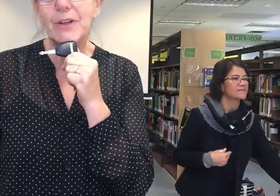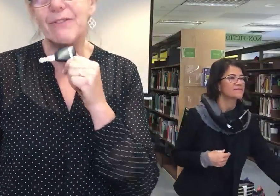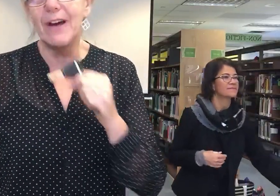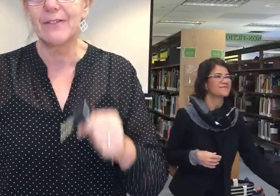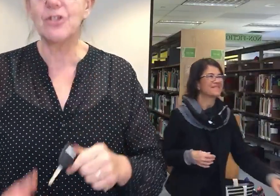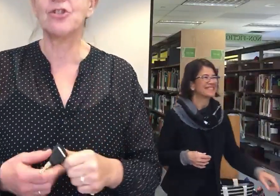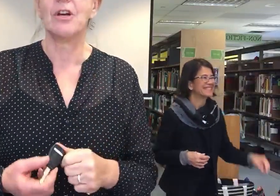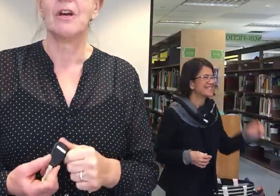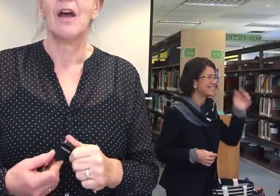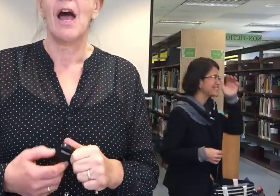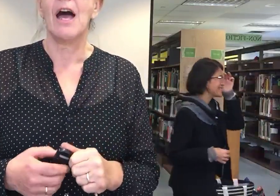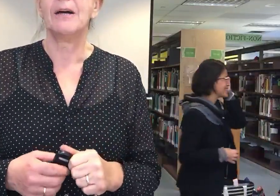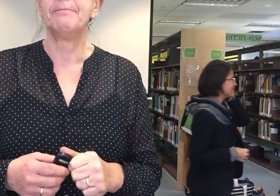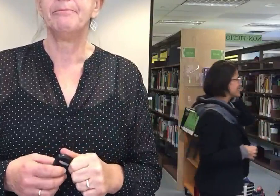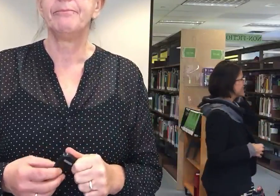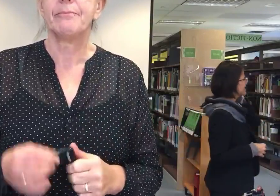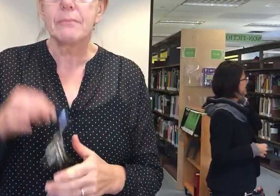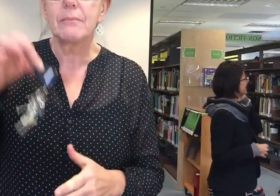for 10:45-ish.